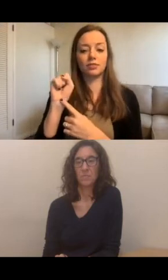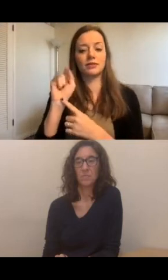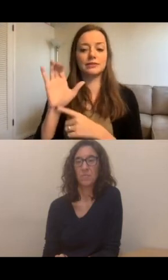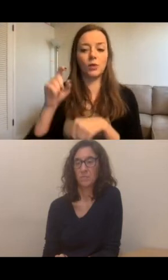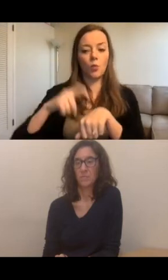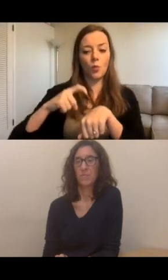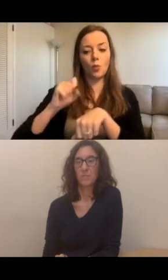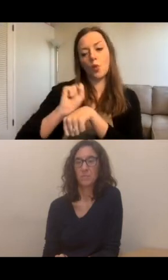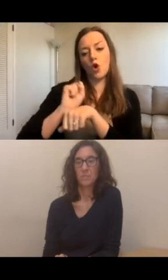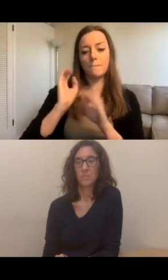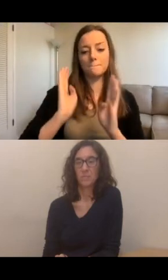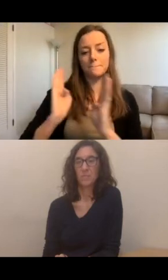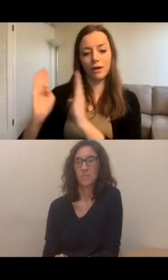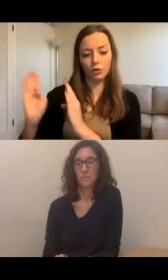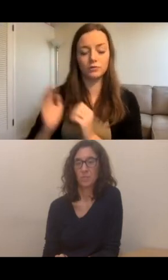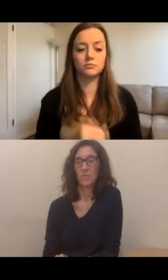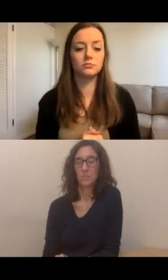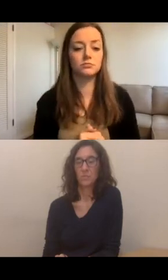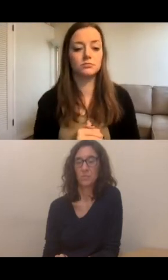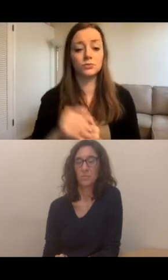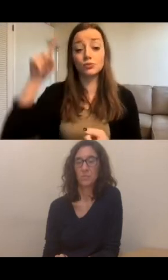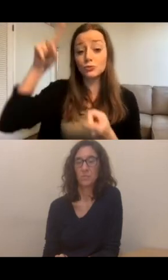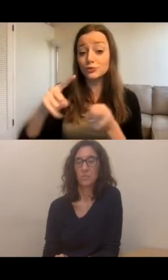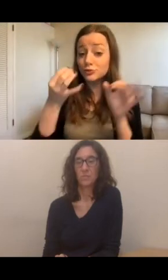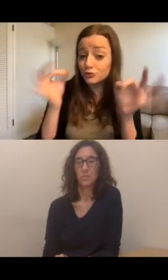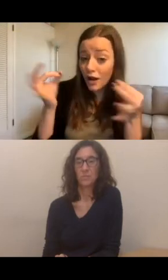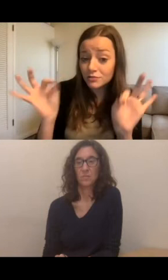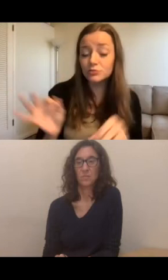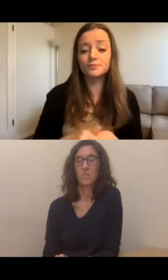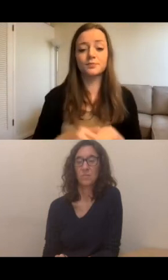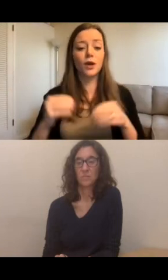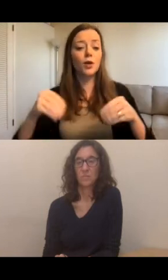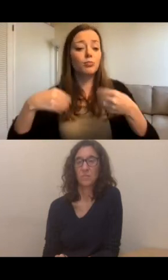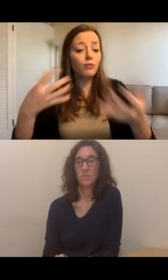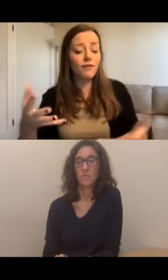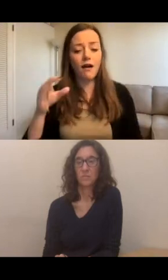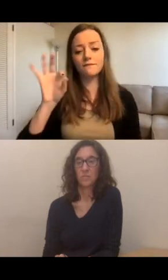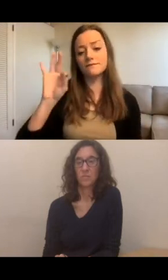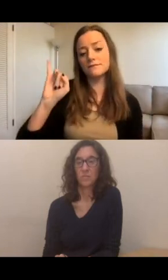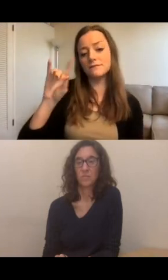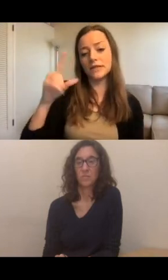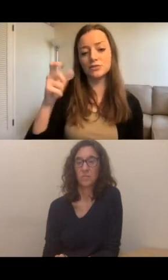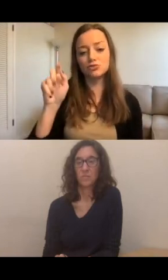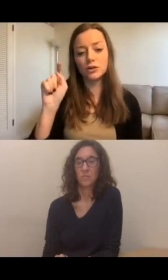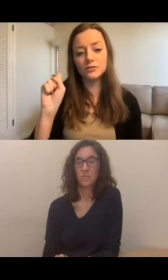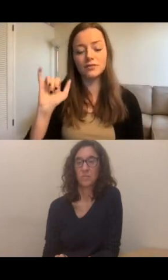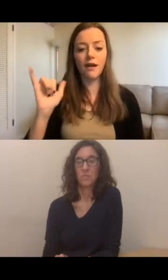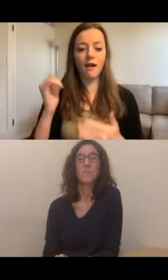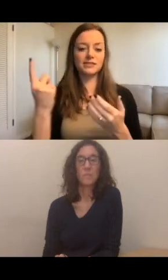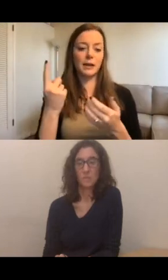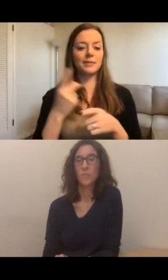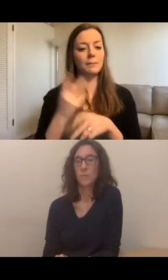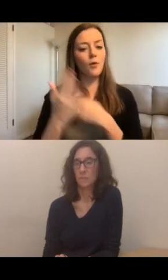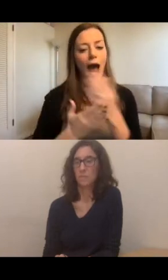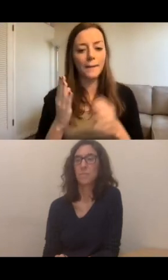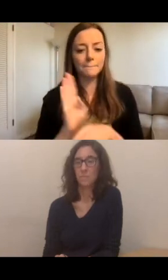Set up realistic work periods. Reduce distractions. Provide fidgets to keep their hands busy as